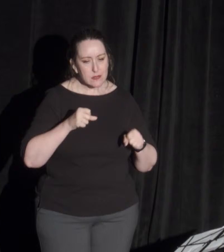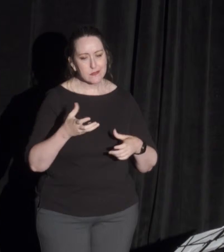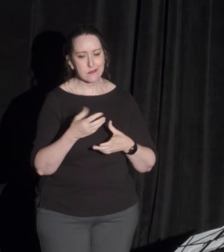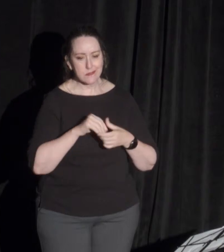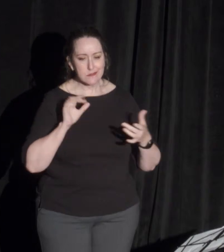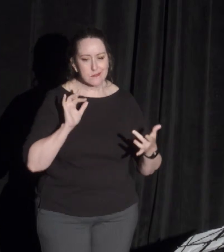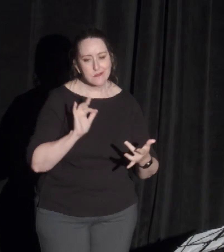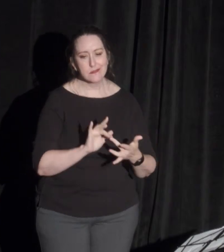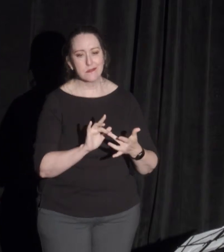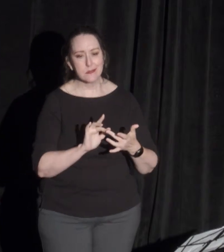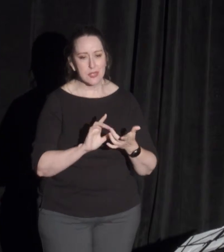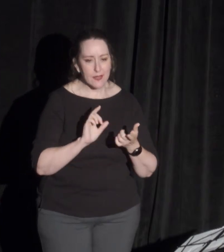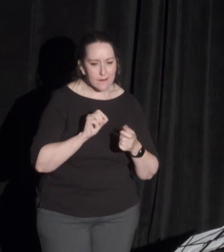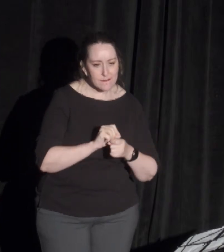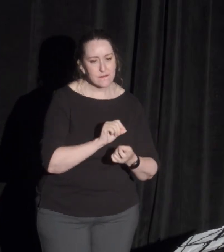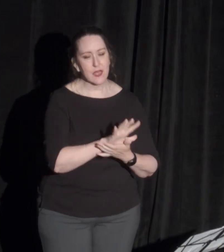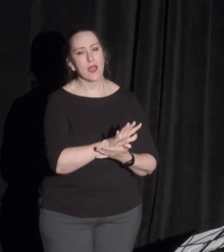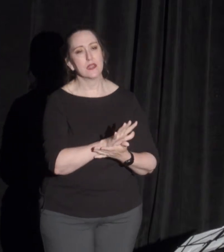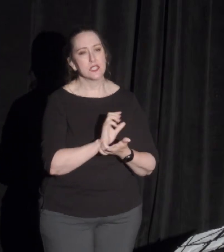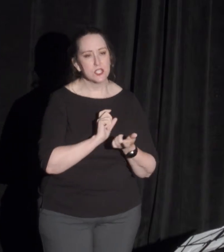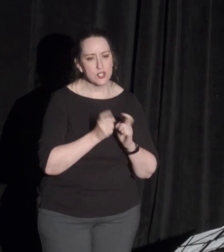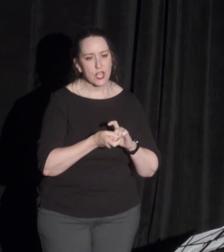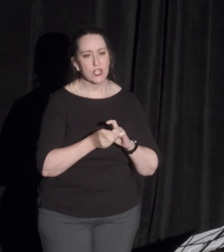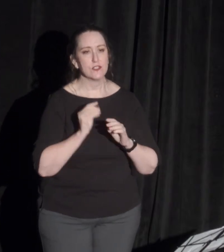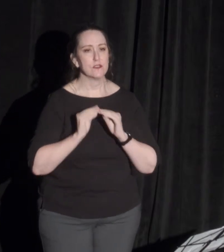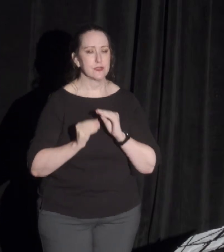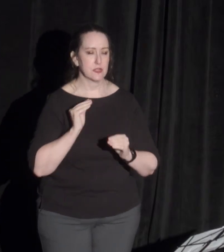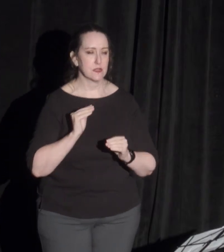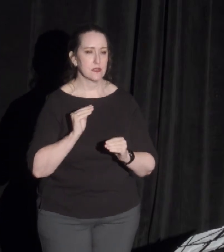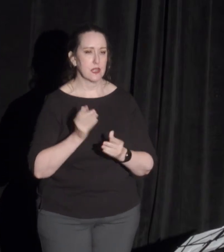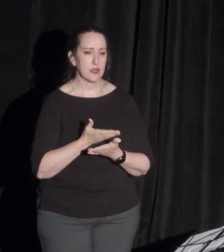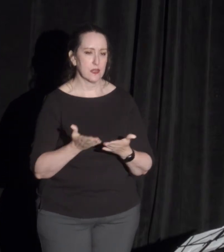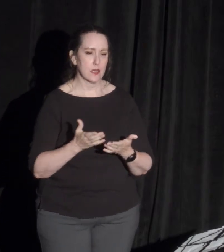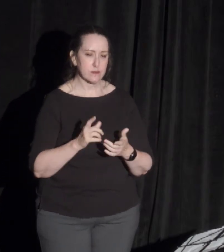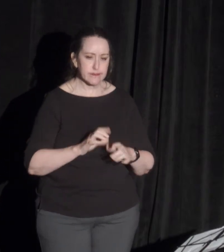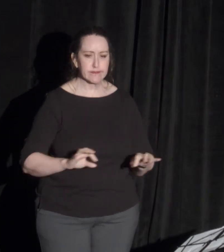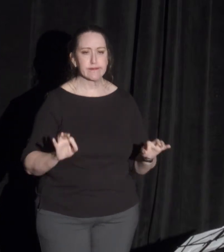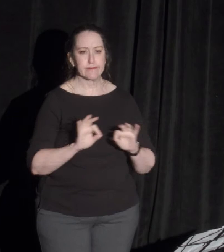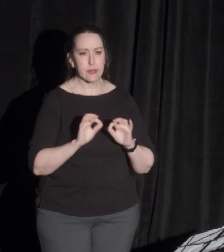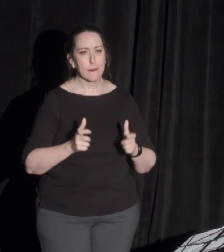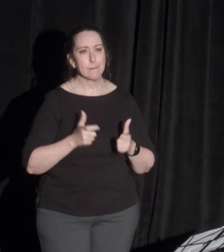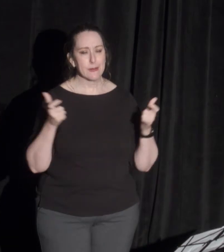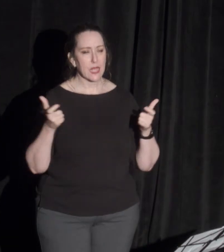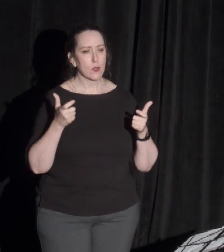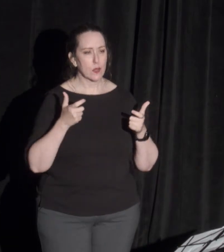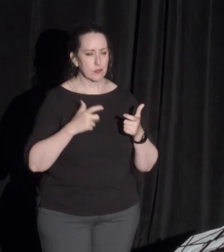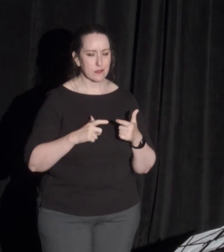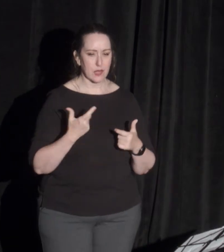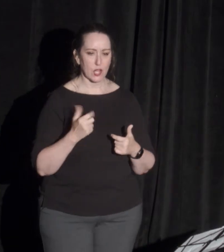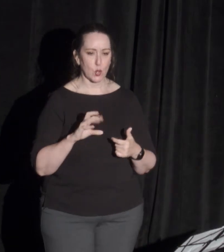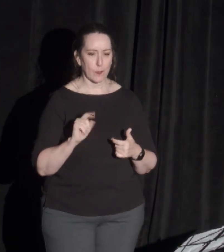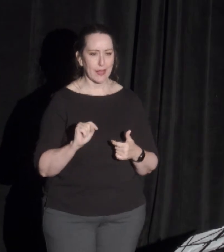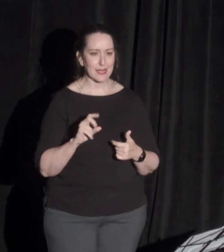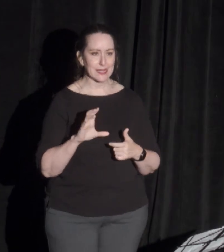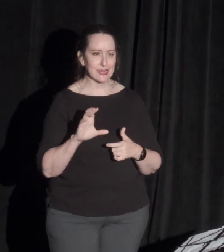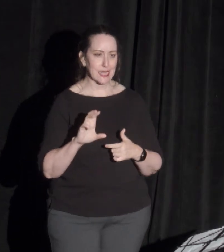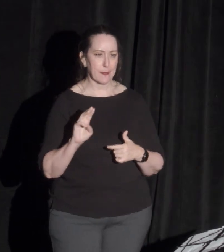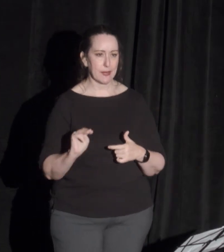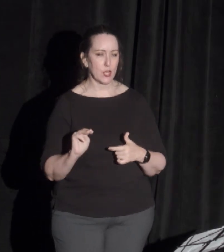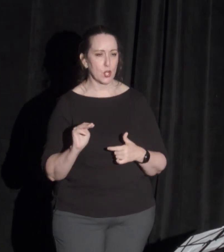or change or fix. Things are especially big feeling when you're only about a cubic centimeter in size. I figured that's probably